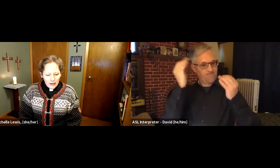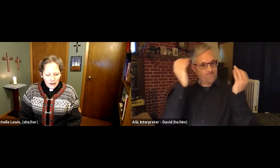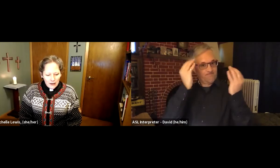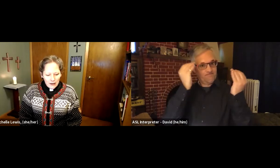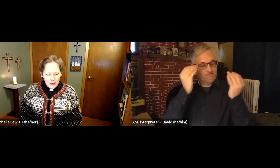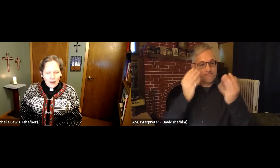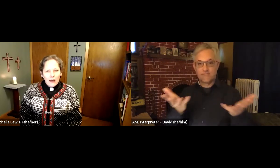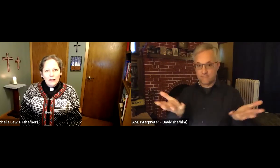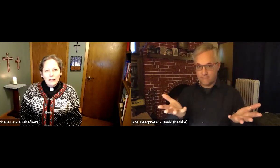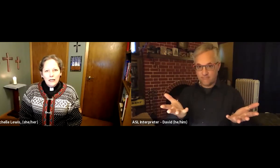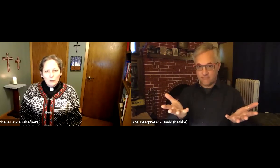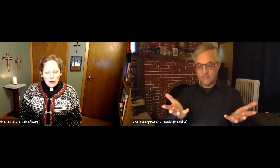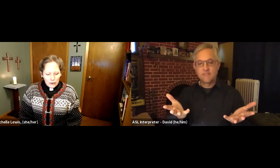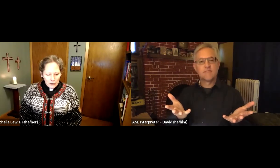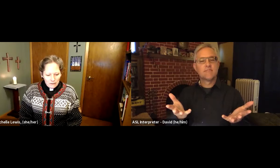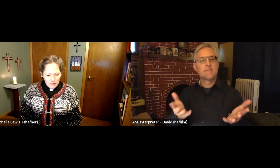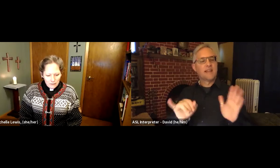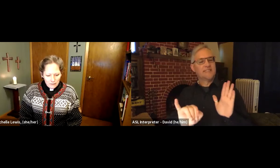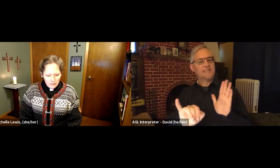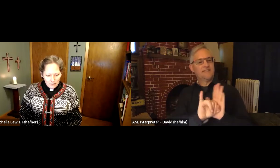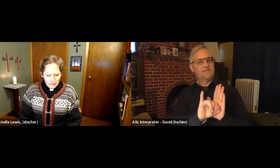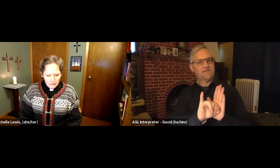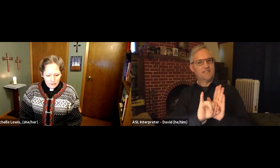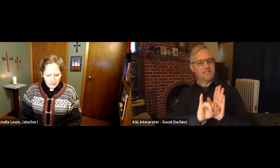identify and name our grief,